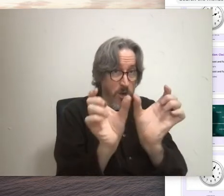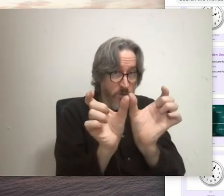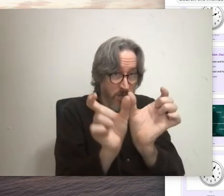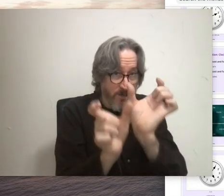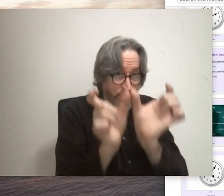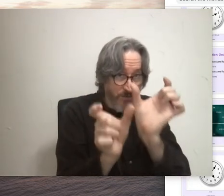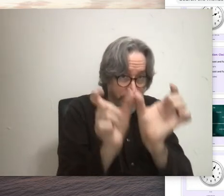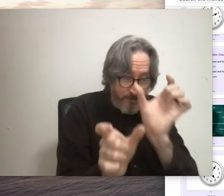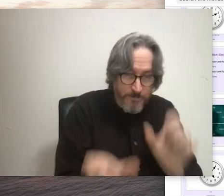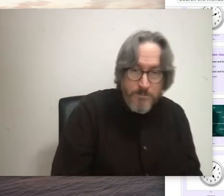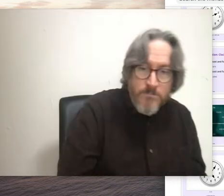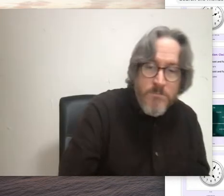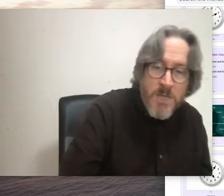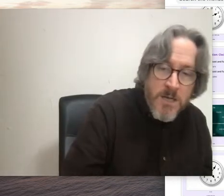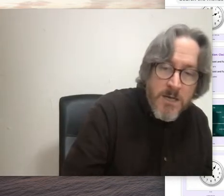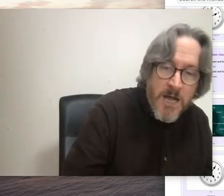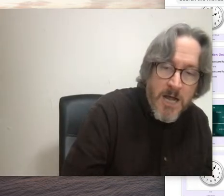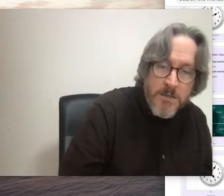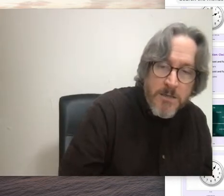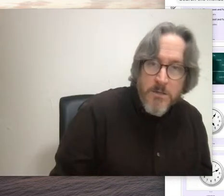So we know we're talking about two different